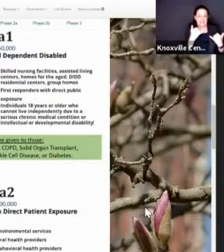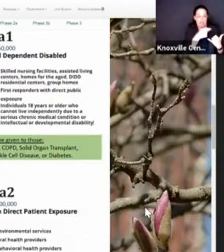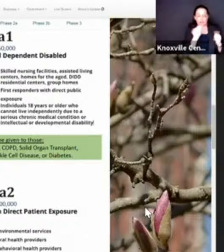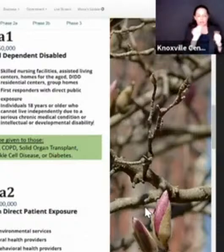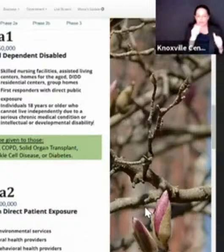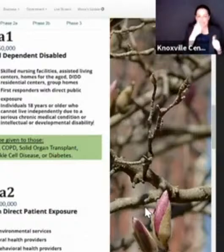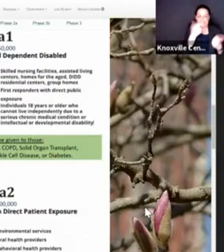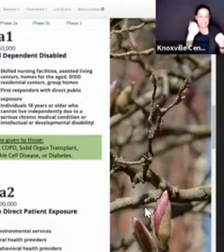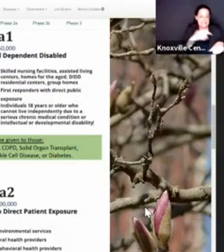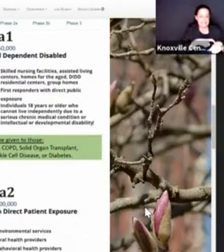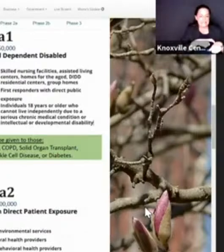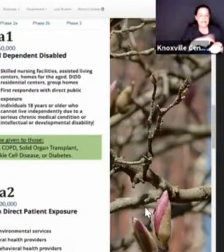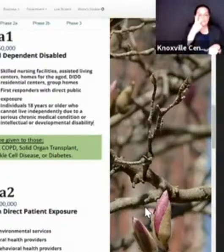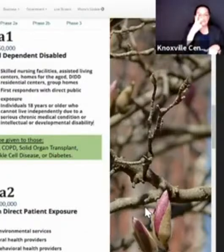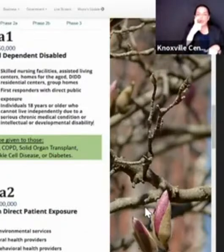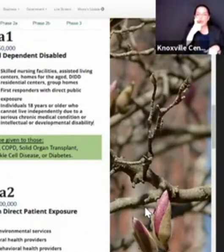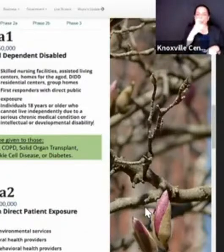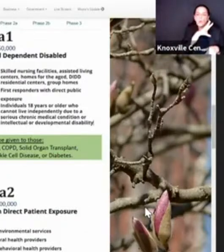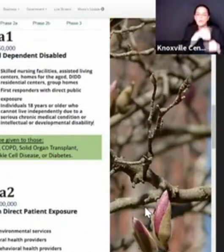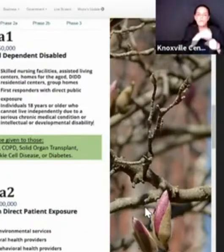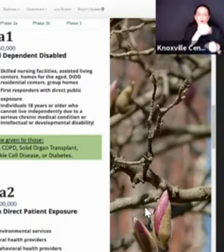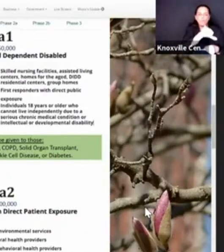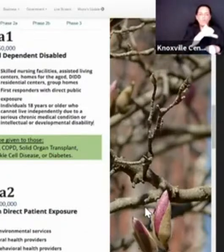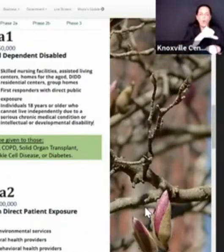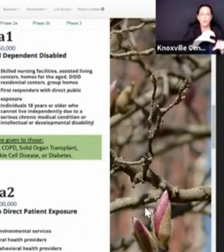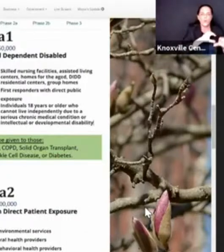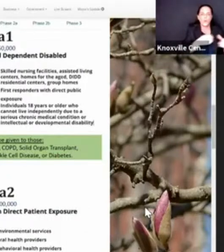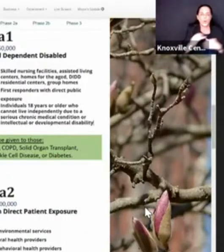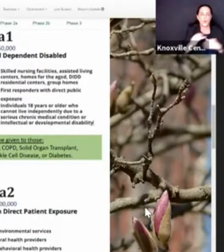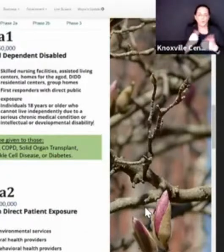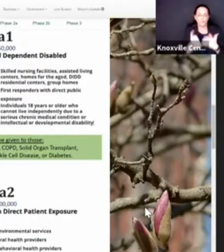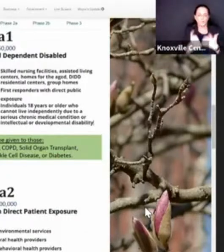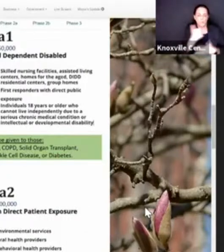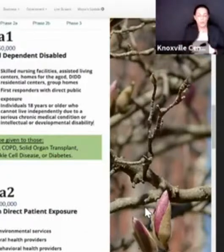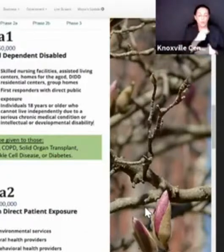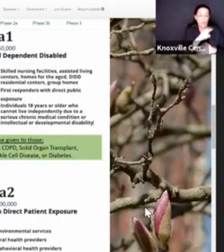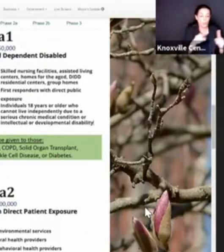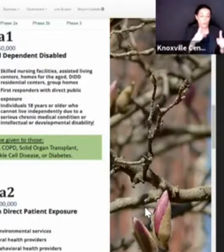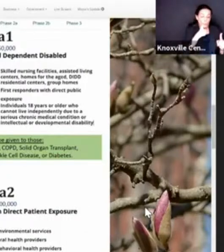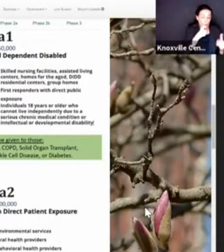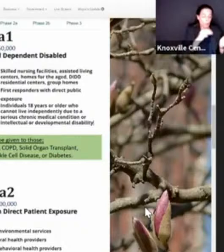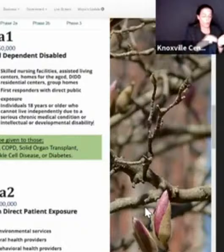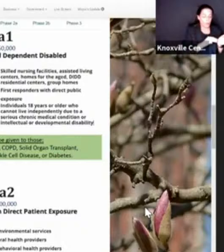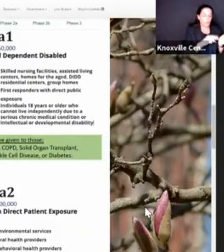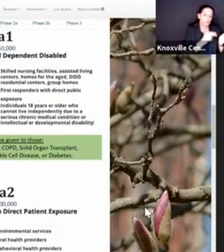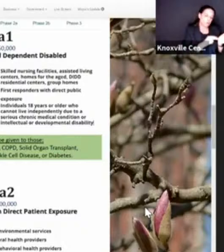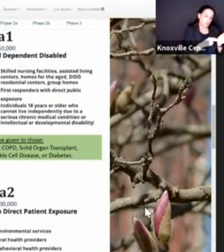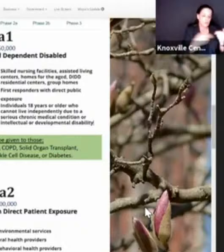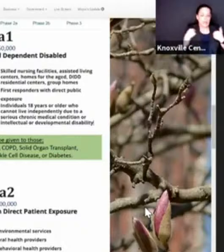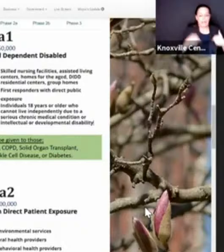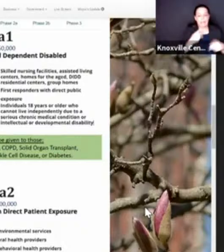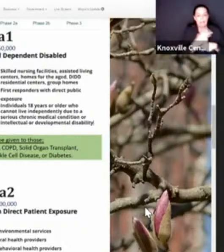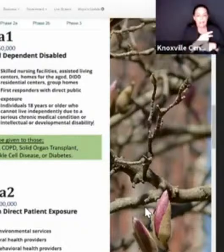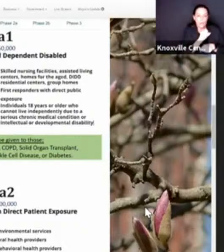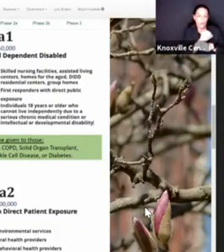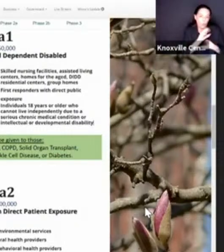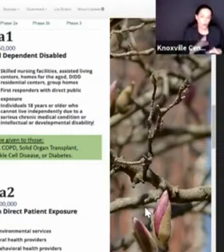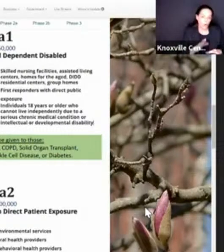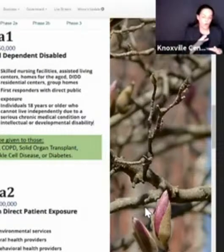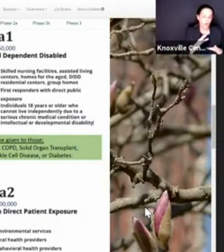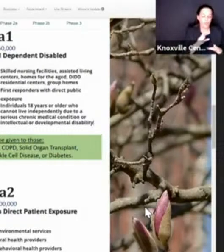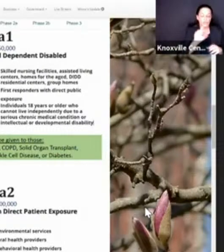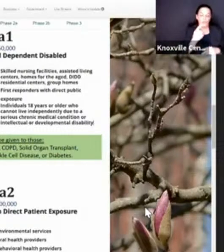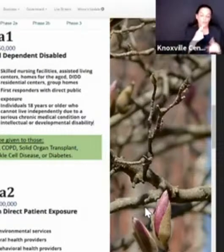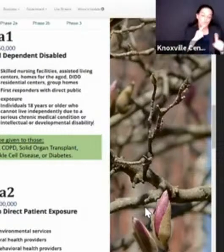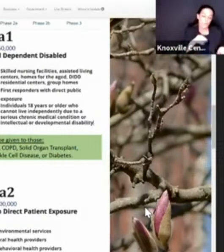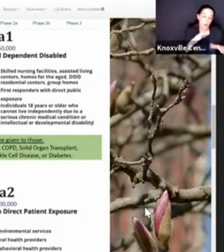see who are in those groups. But the overarching groups are healthcare workers, first responders, and those 75 years and older.